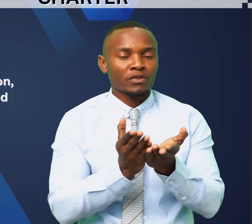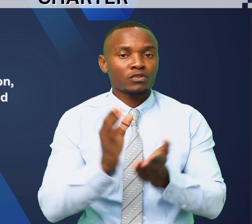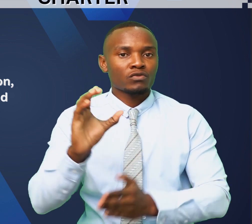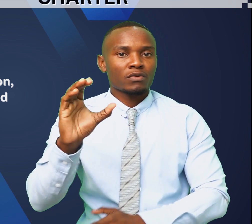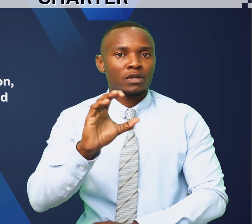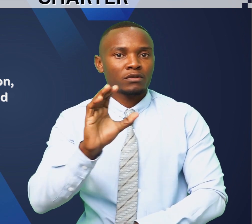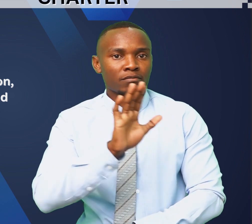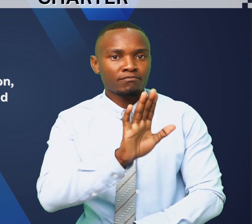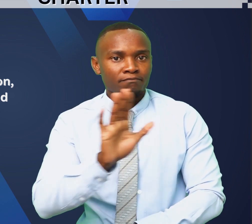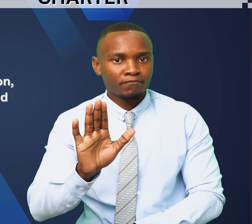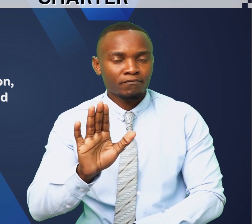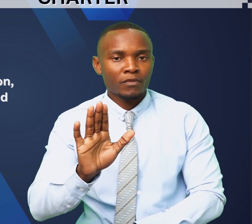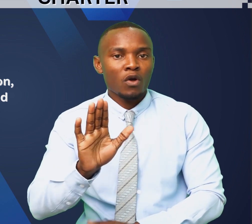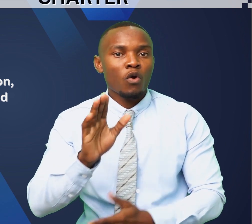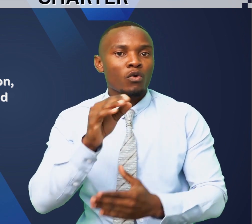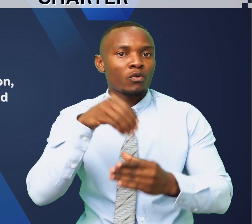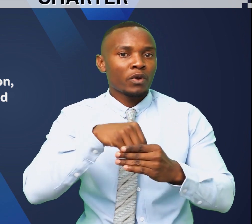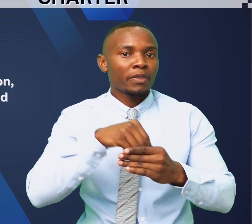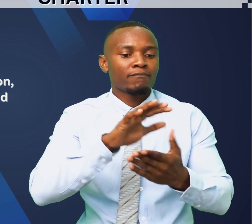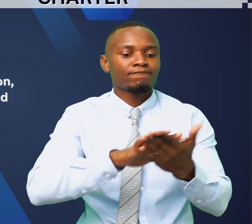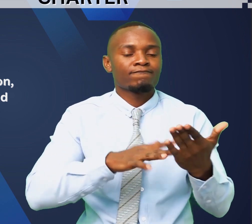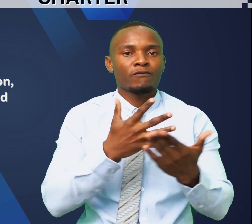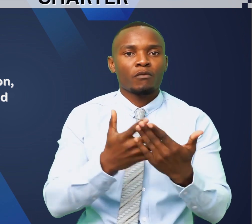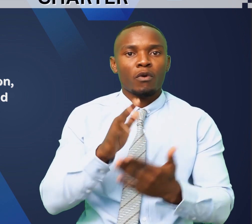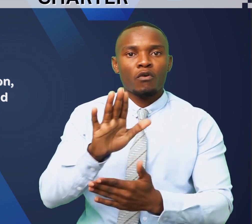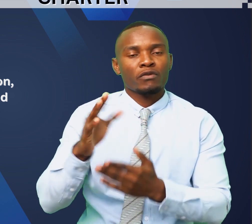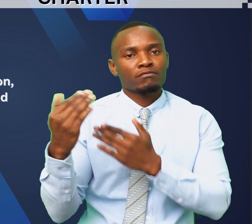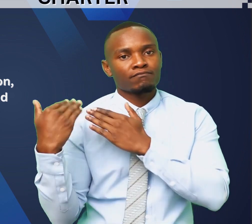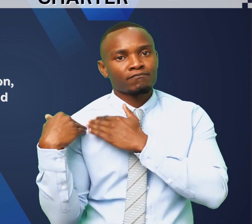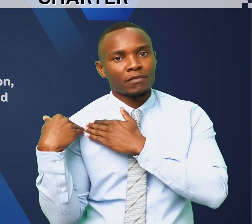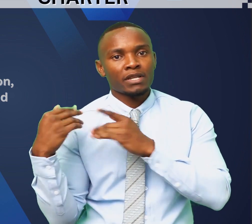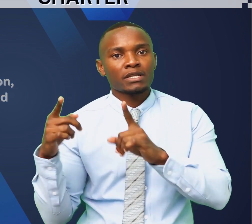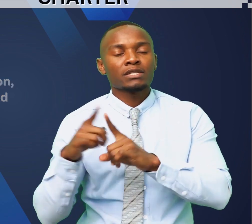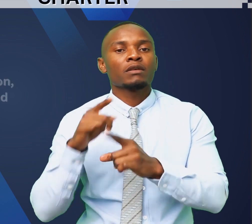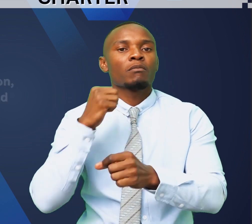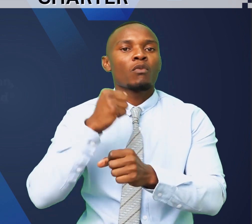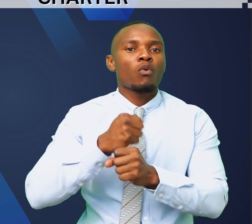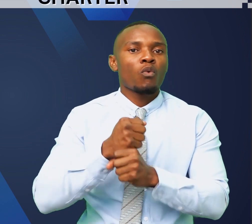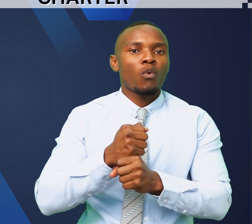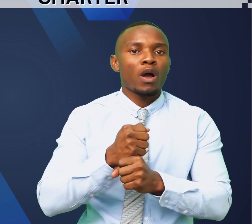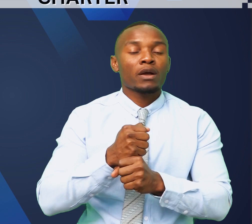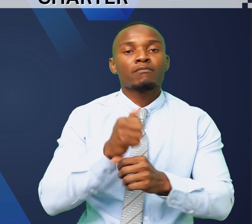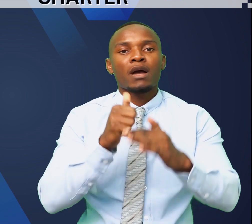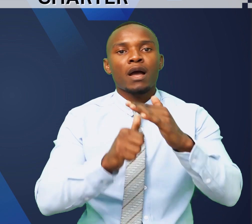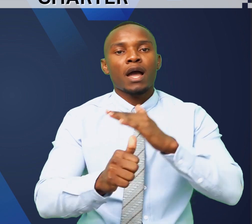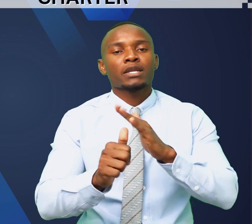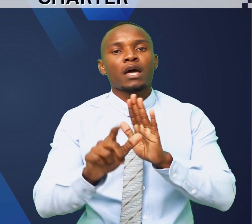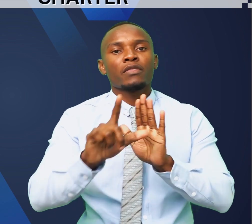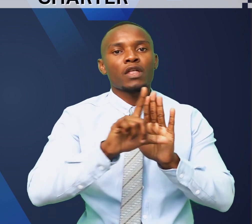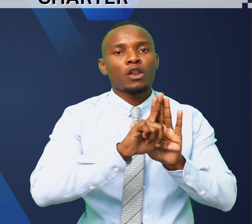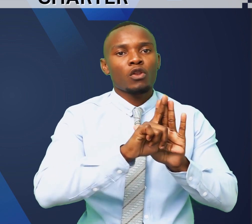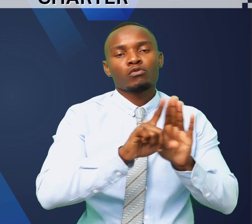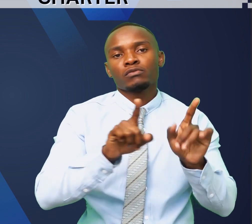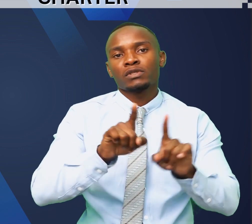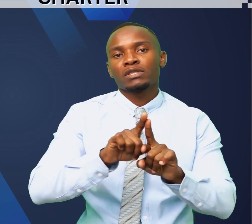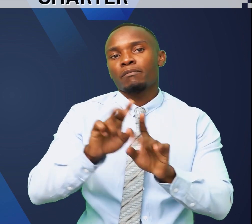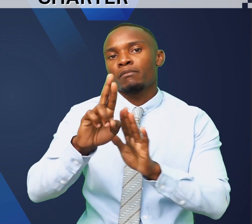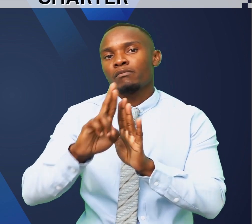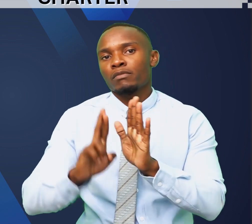to its clients within the framework of its mandate and tasks stipulated by the legislation and